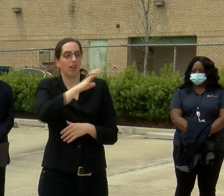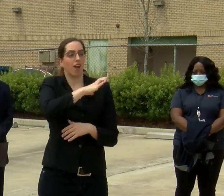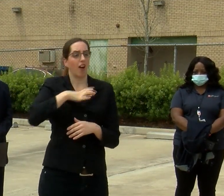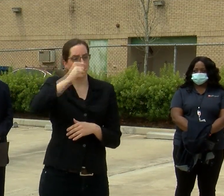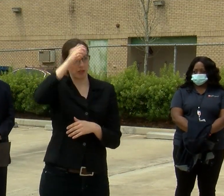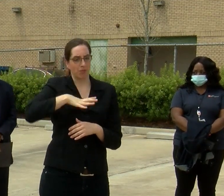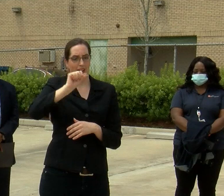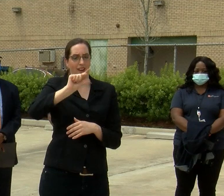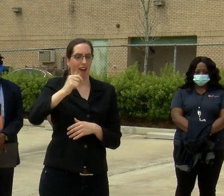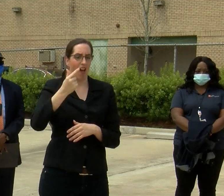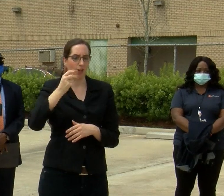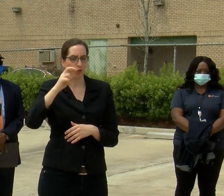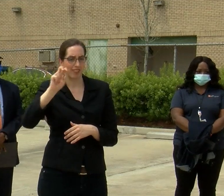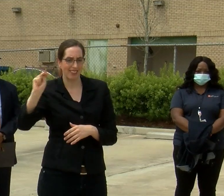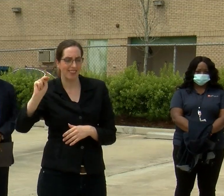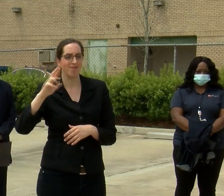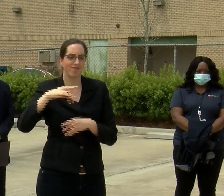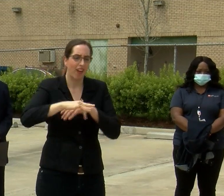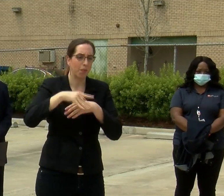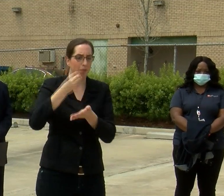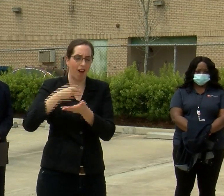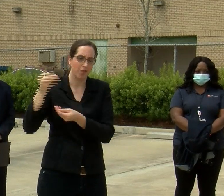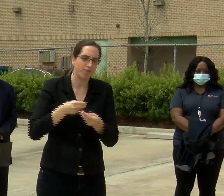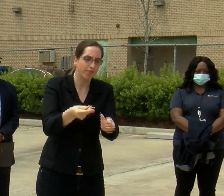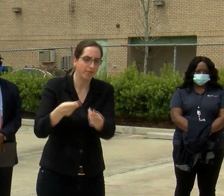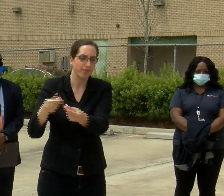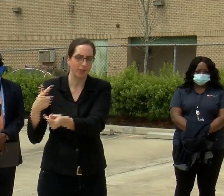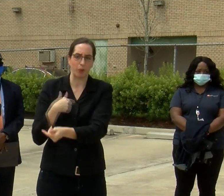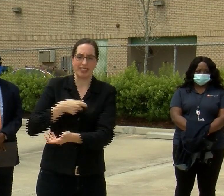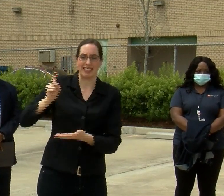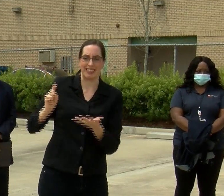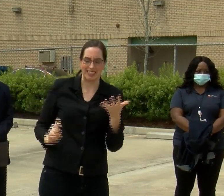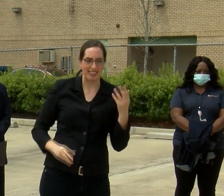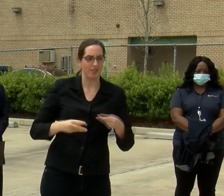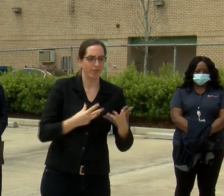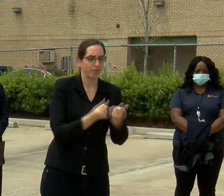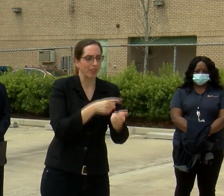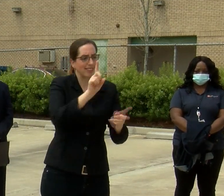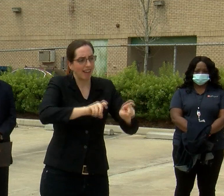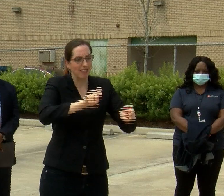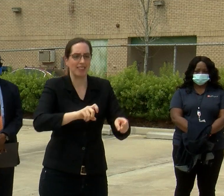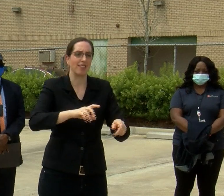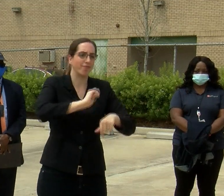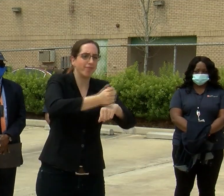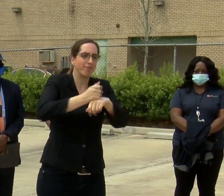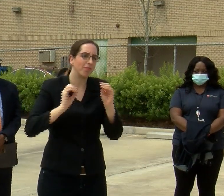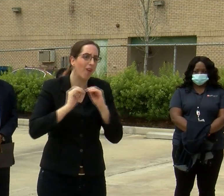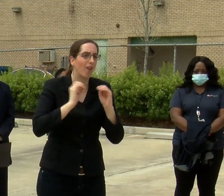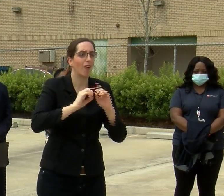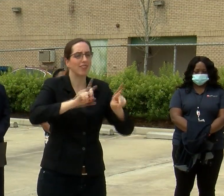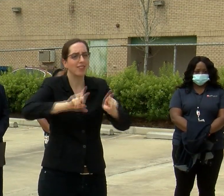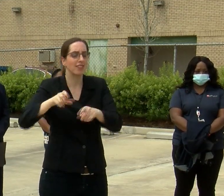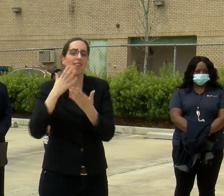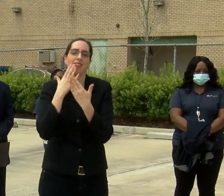Al Green and all of them that are making available the dollars that we are needing for testing, additional testing. I want to thank them.